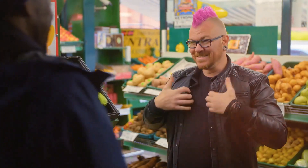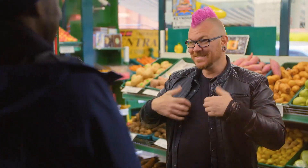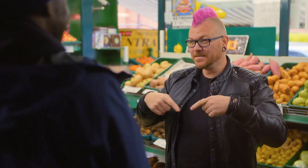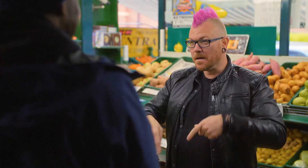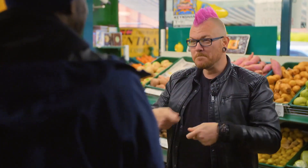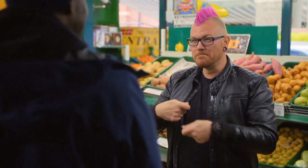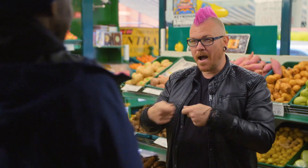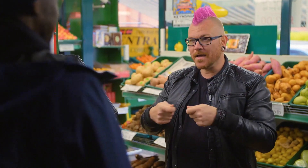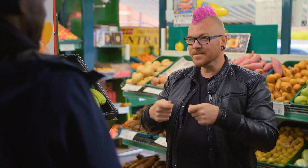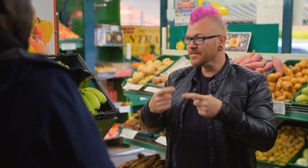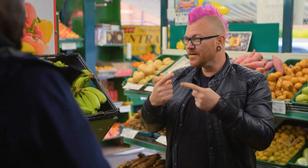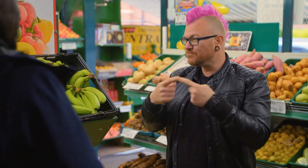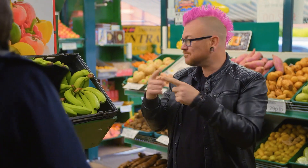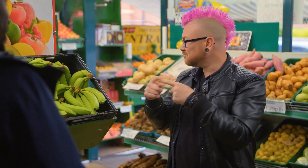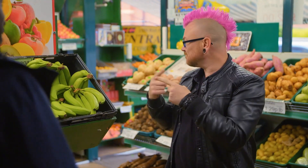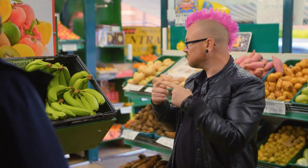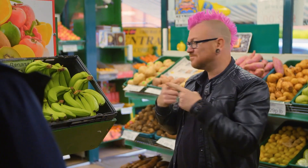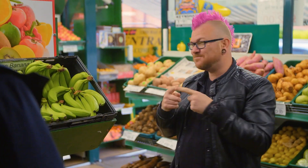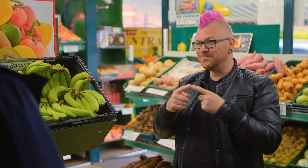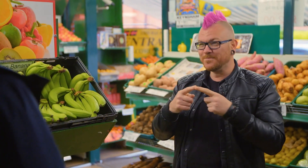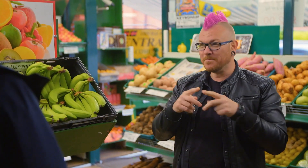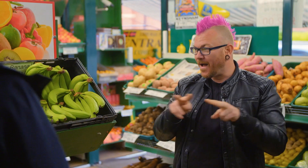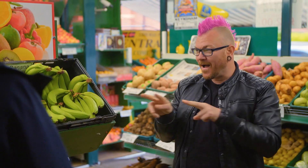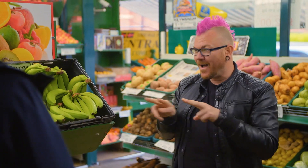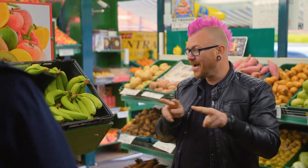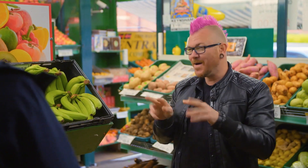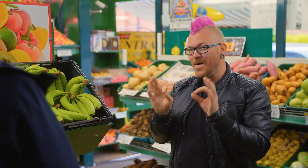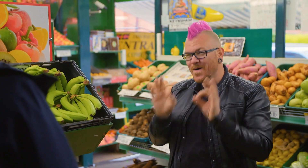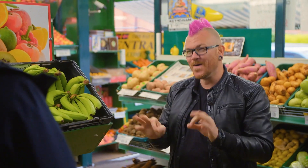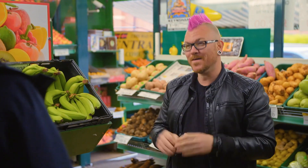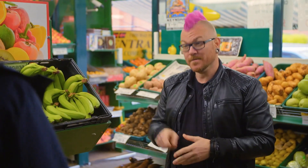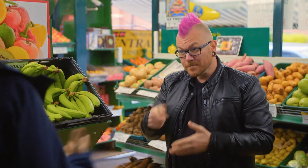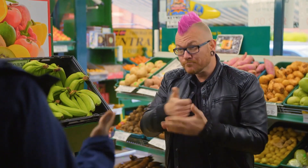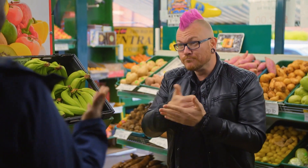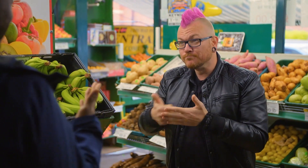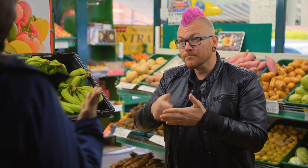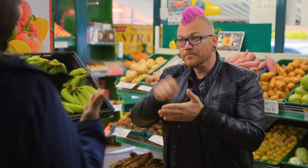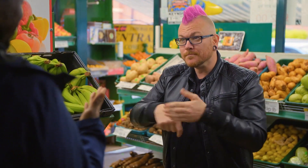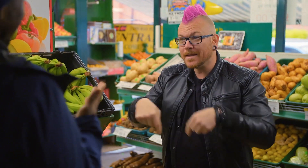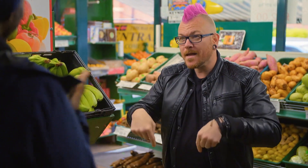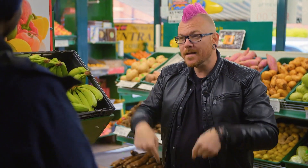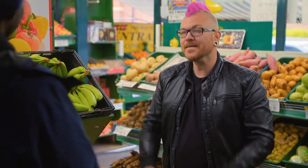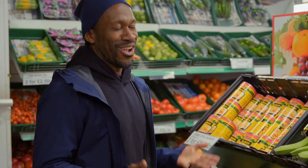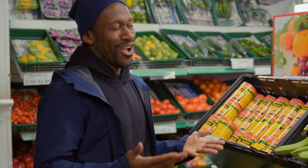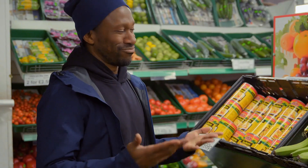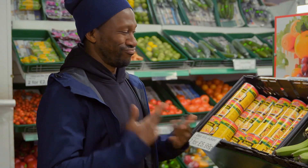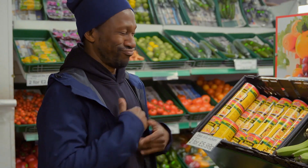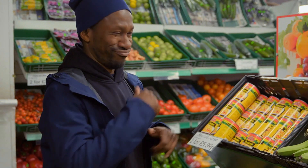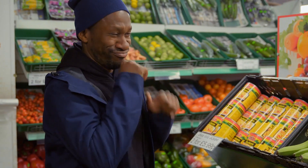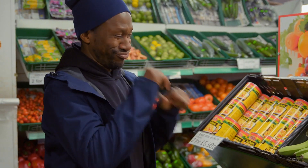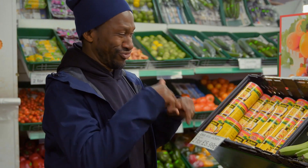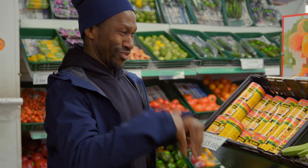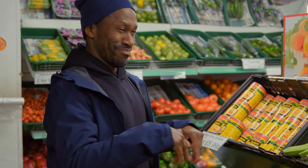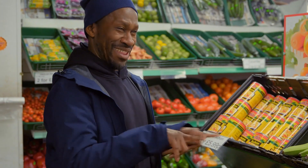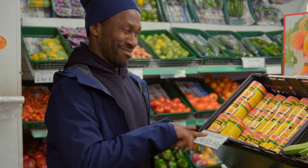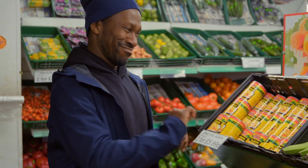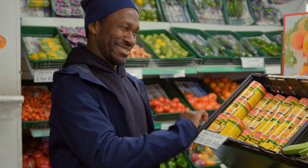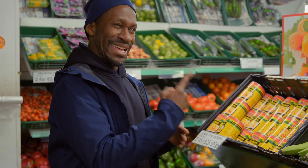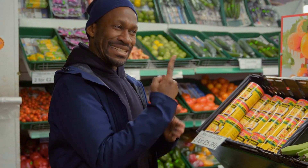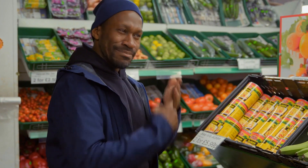so excited to come to this market. There's so many different things to see. Do you regularly shop here? Yes, this is my favourite shop,